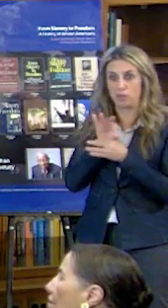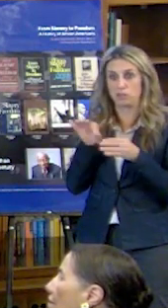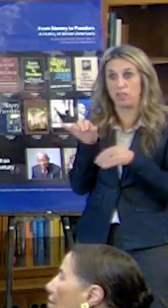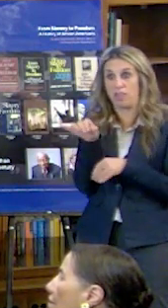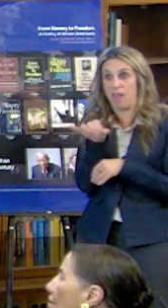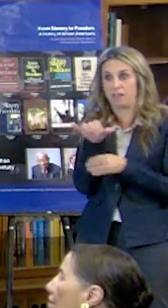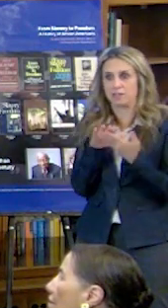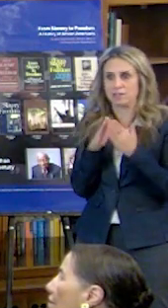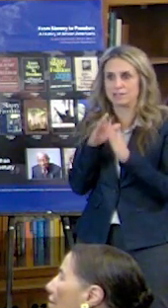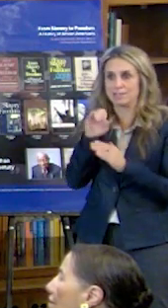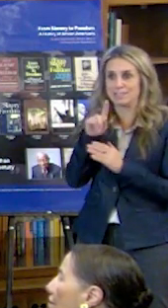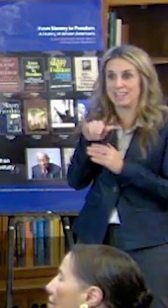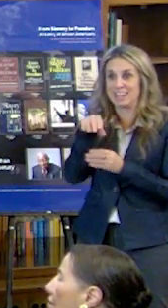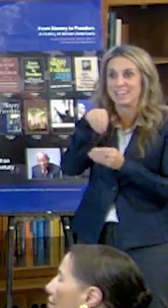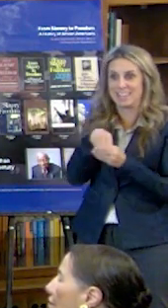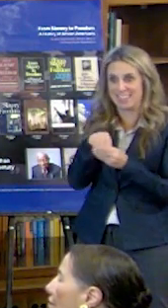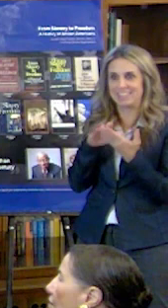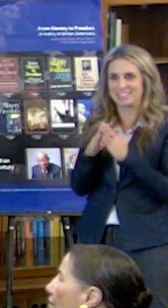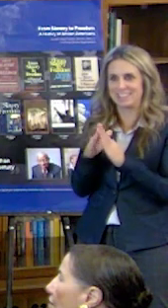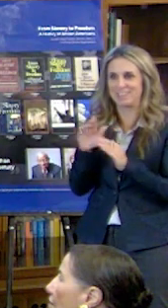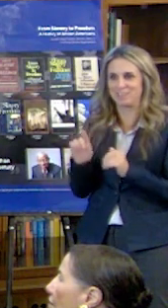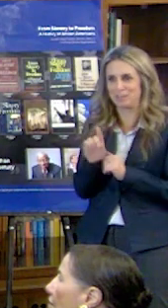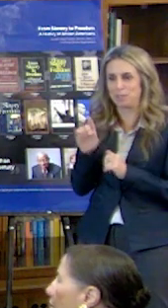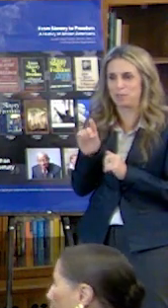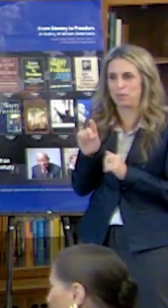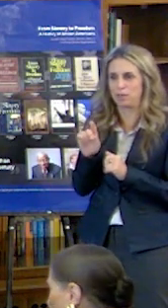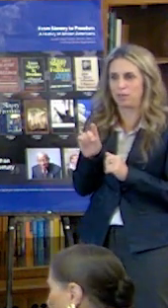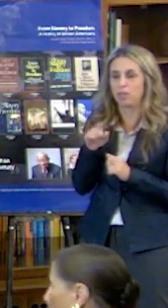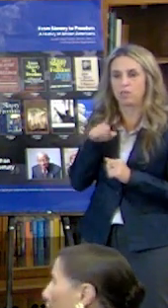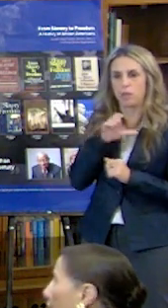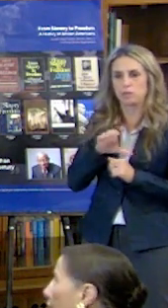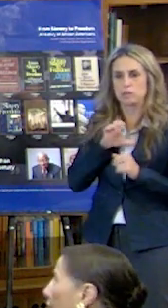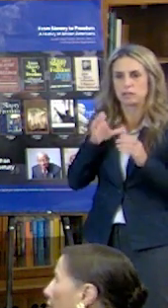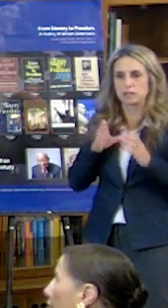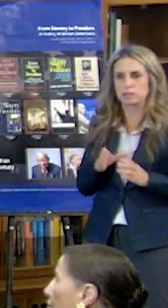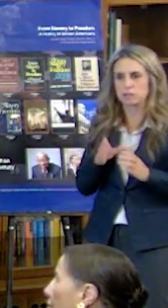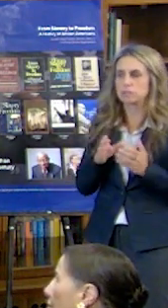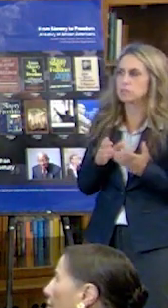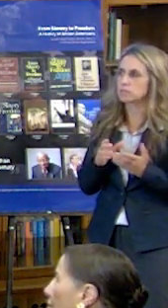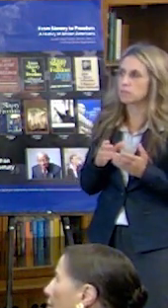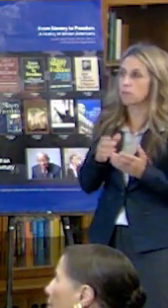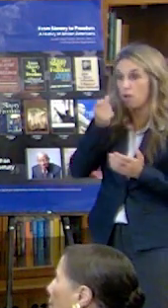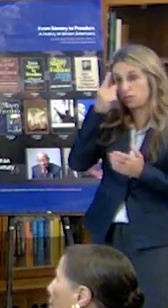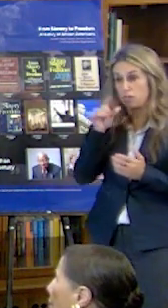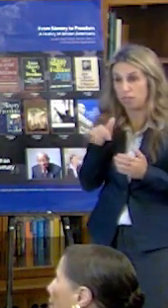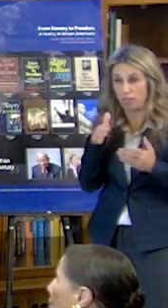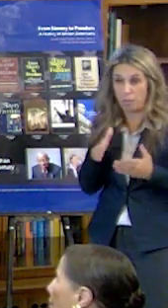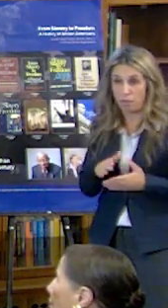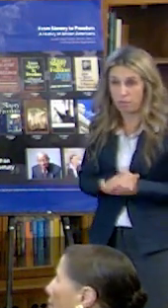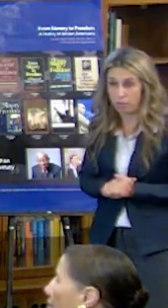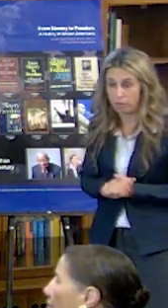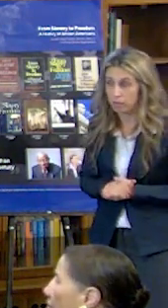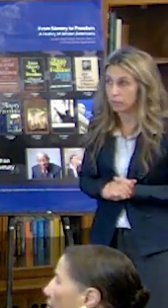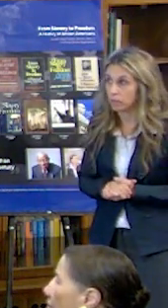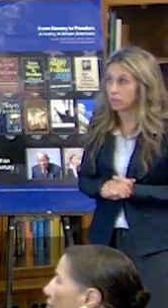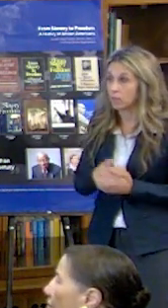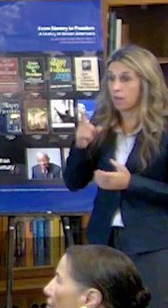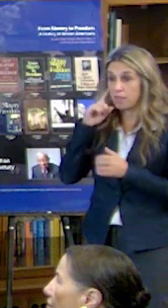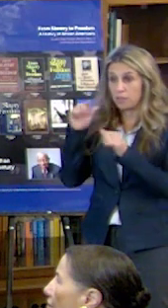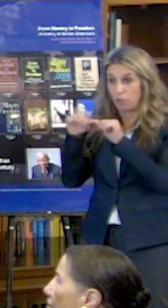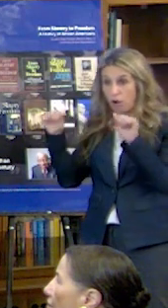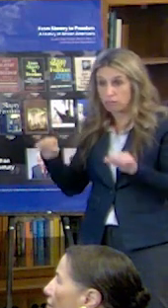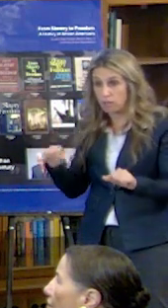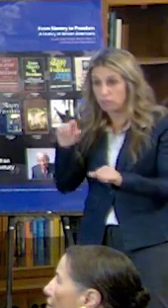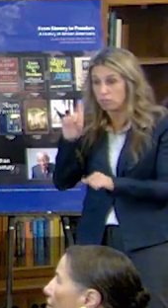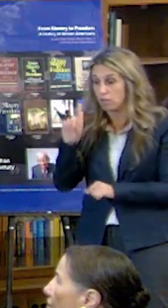city I think folks who were citizens of dorm understood Duke I think the architecture of